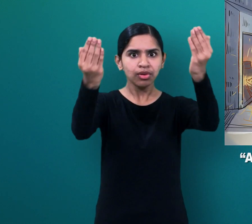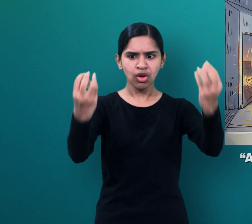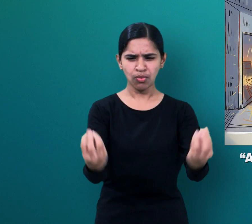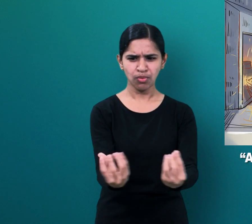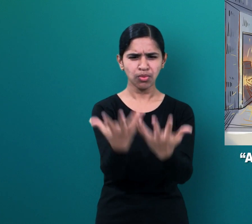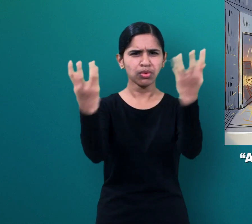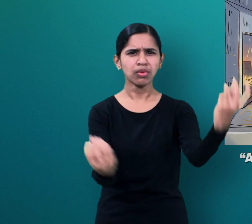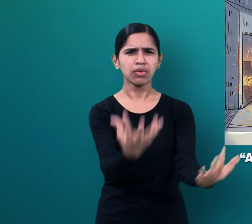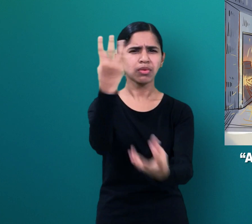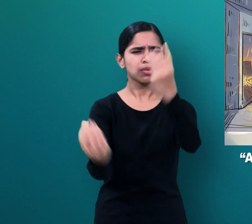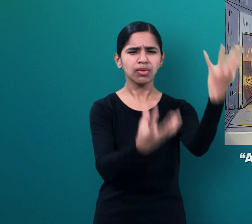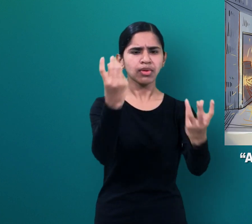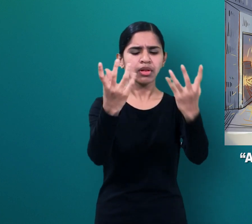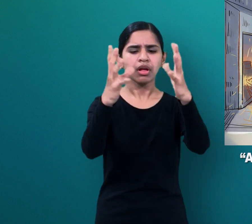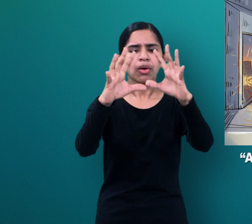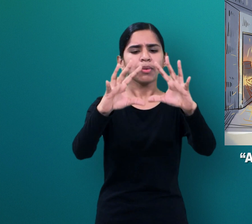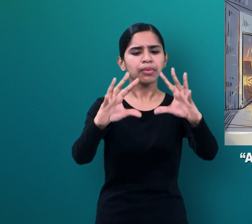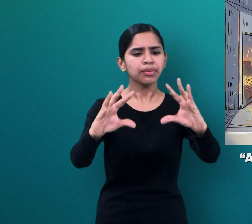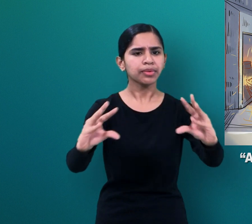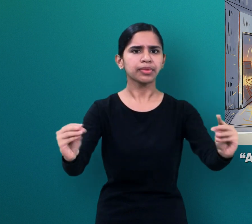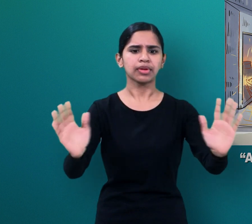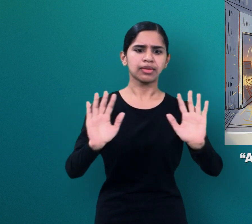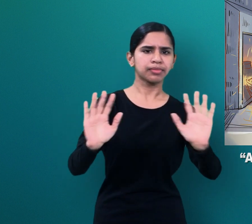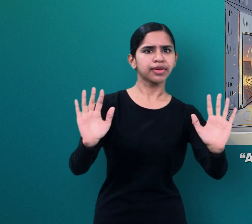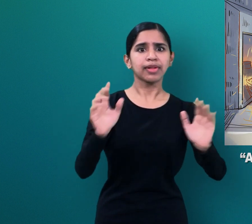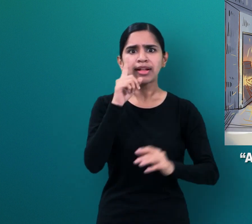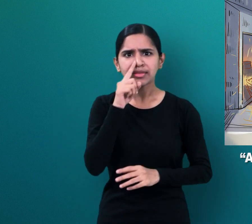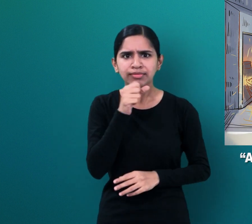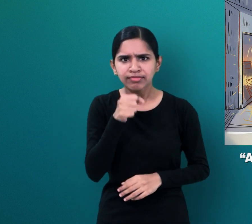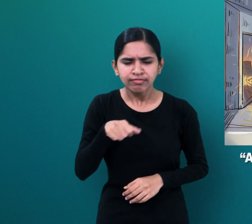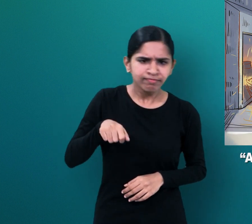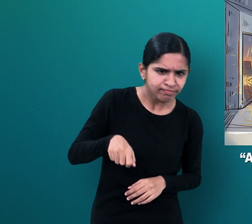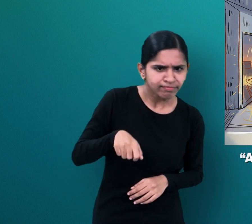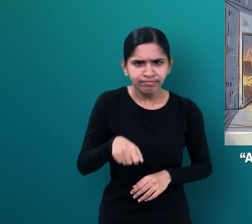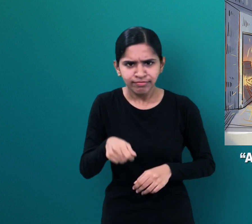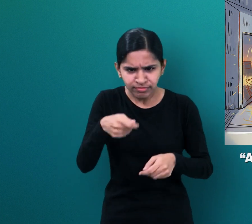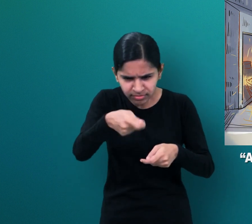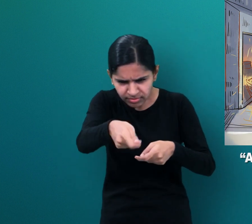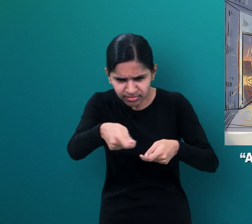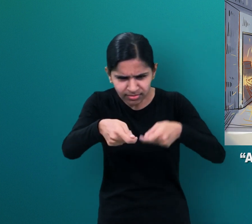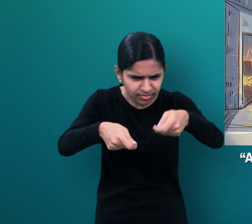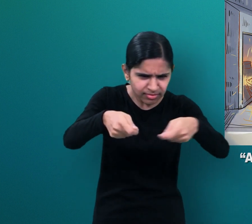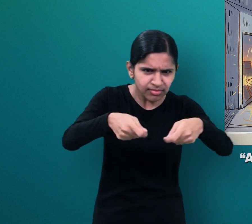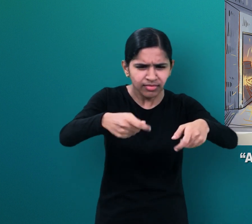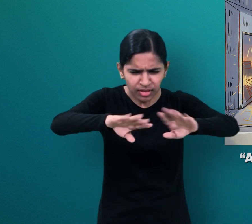And they are done, Ambi said as she stoked the pots out of the ashes.